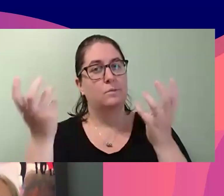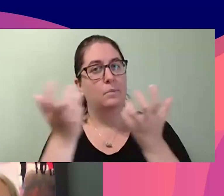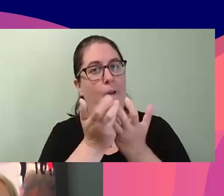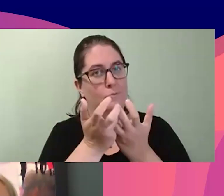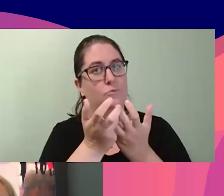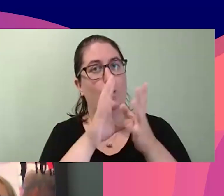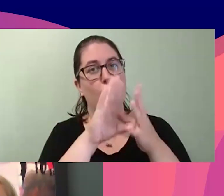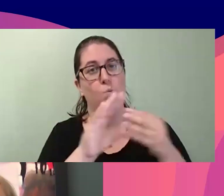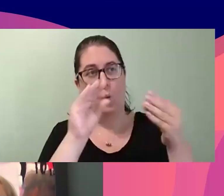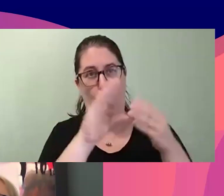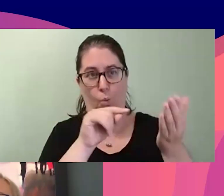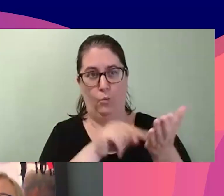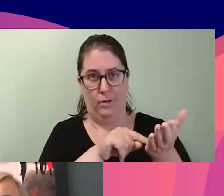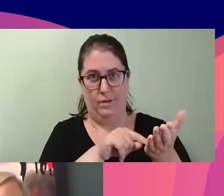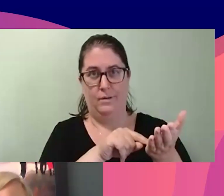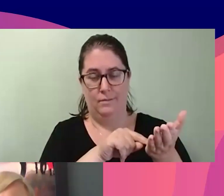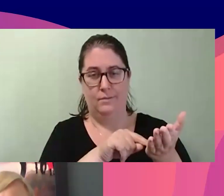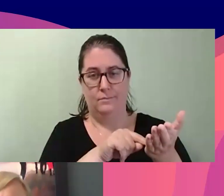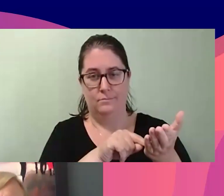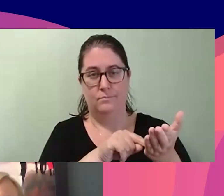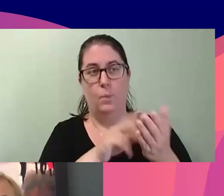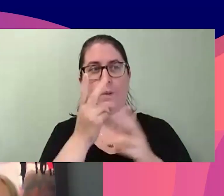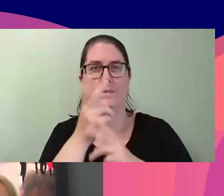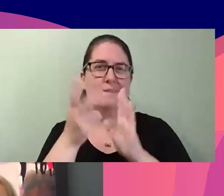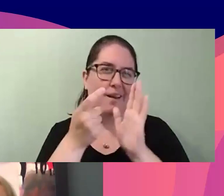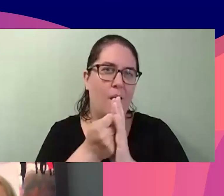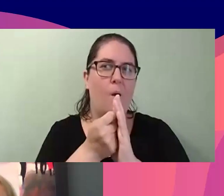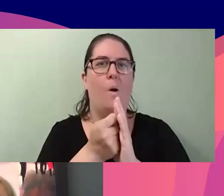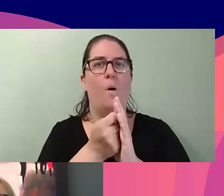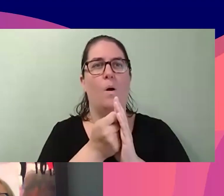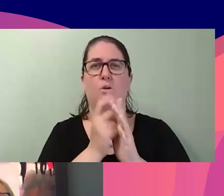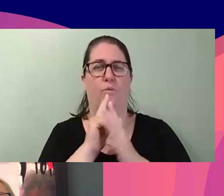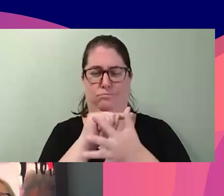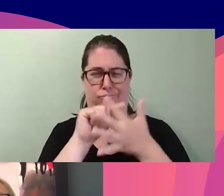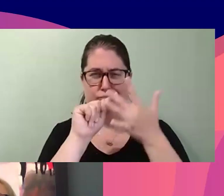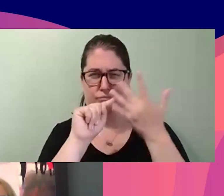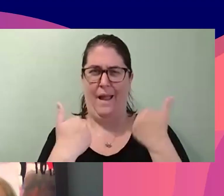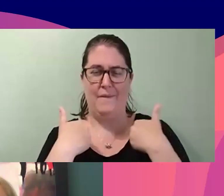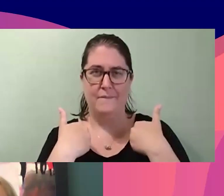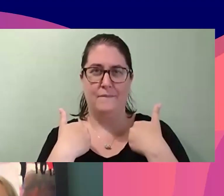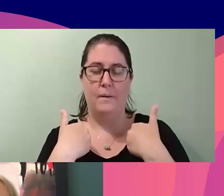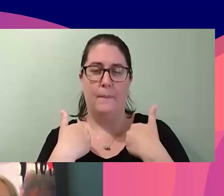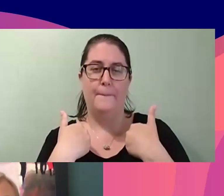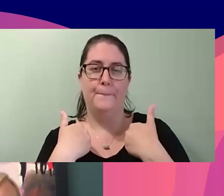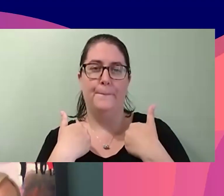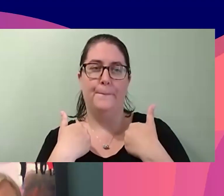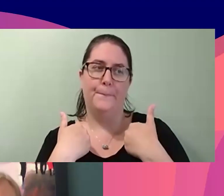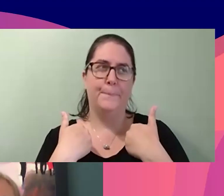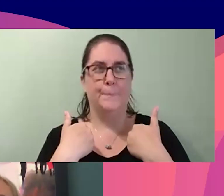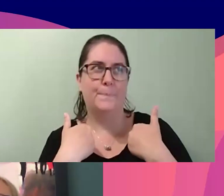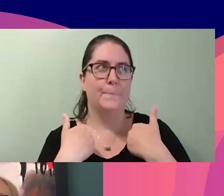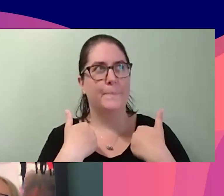the storyline we were telling. We use video, so it's really multi-components kind